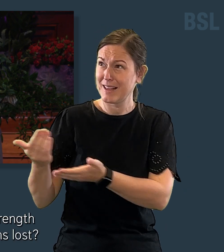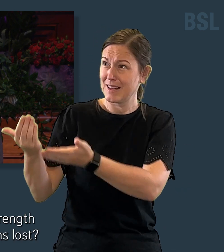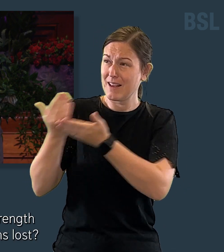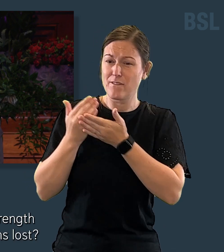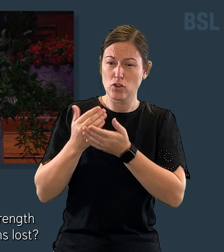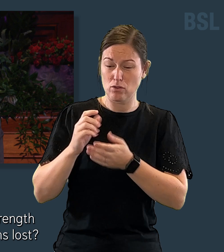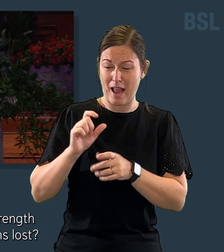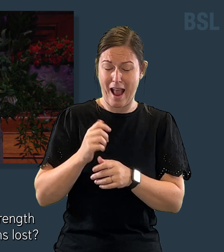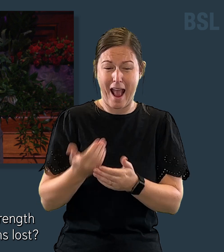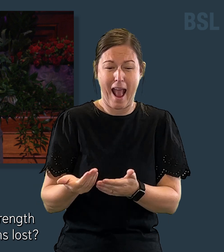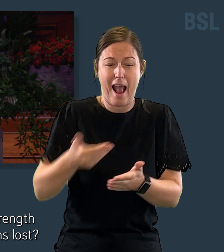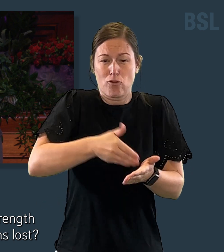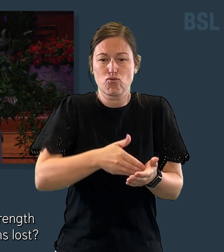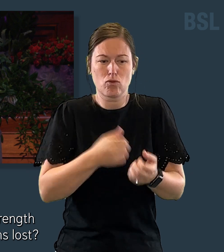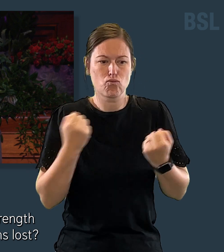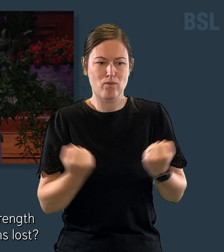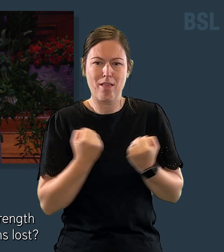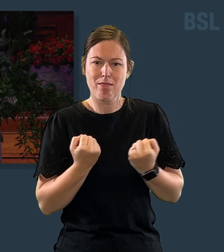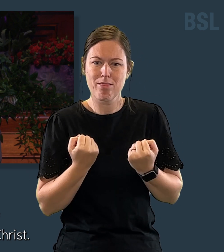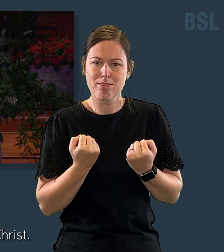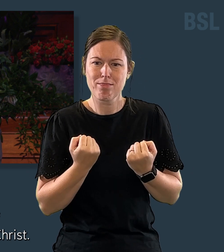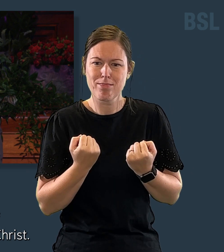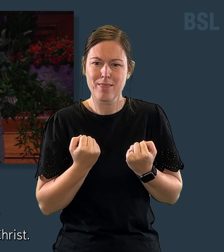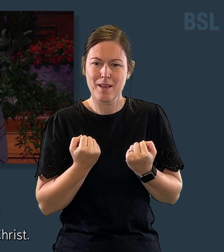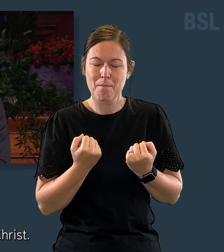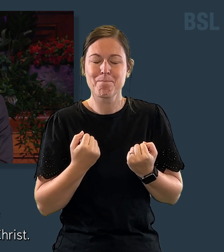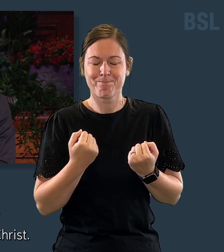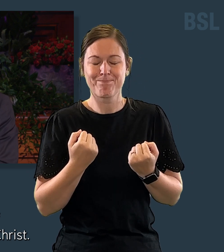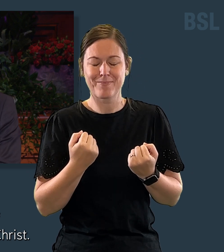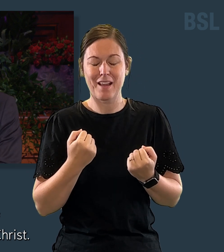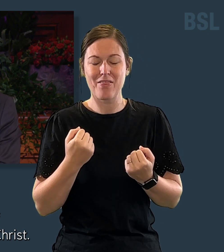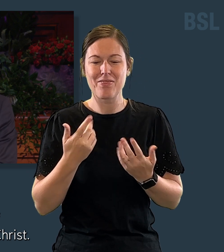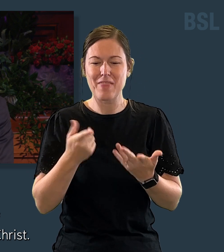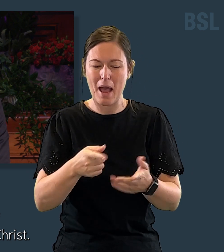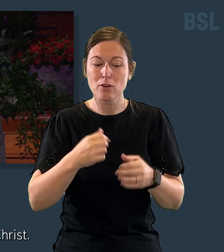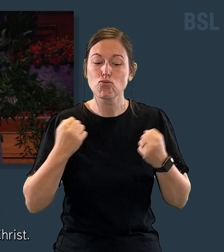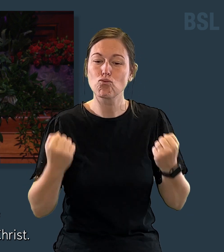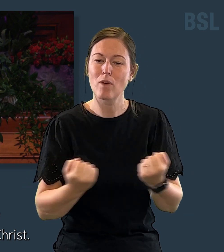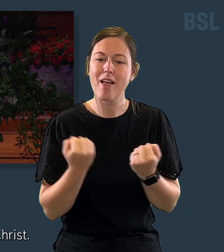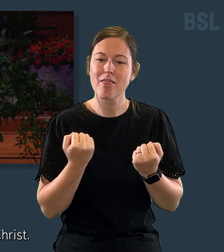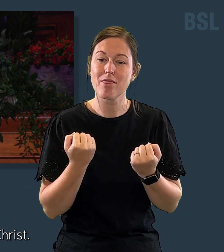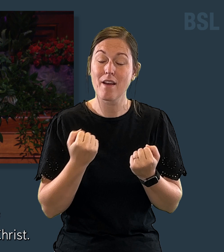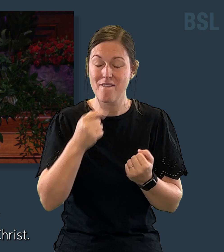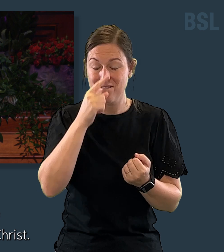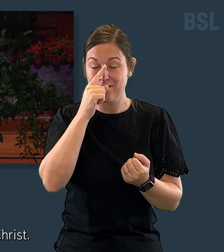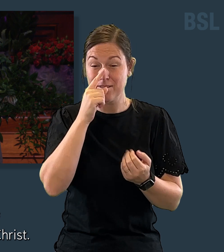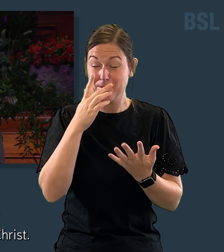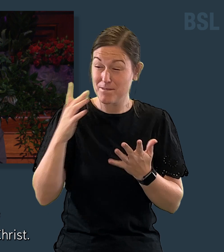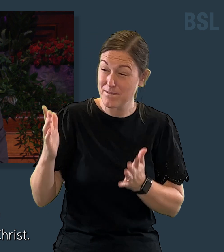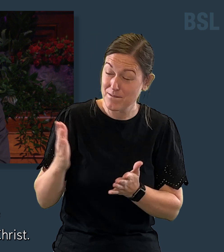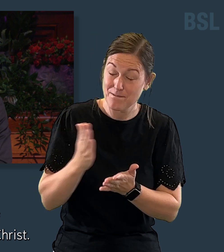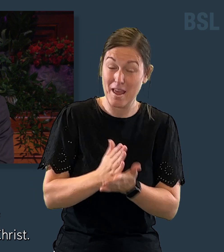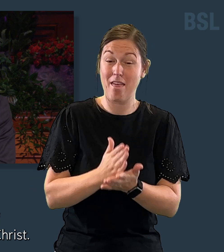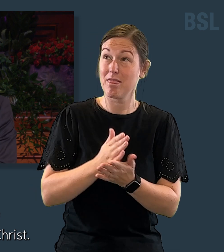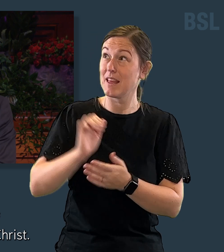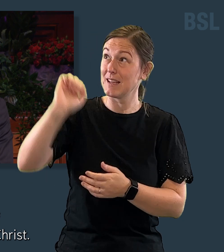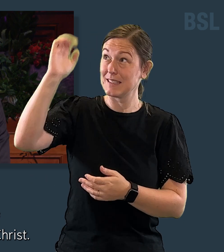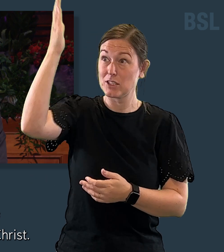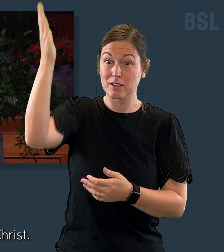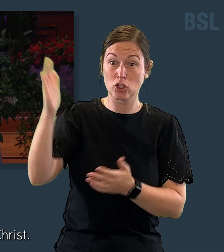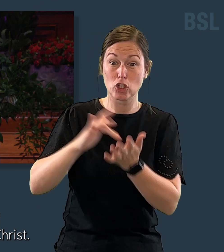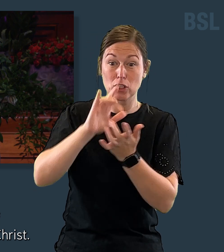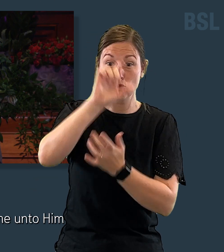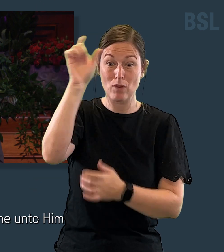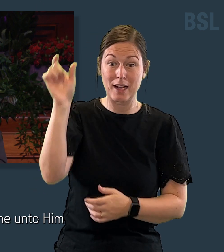when everything seems lost? I have found that the source of that strength is faith in Jesus